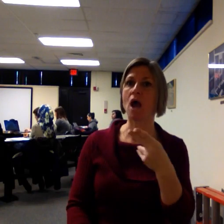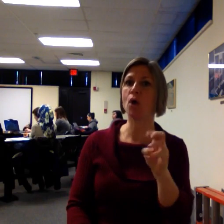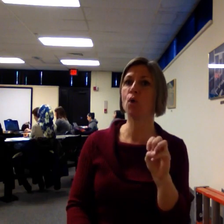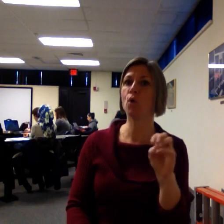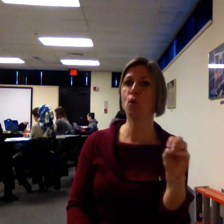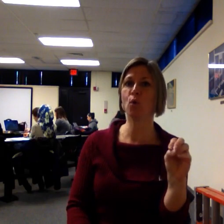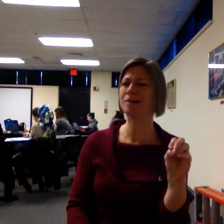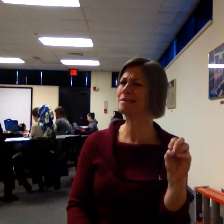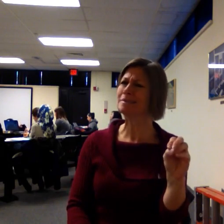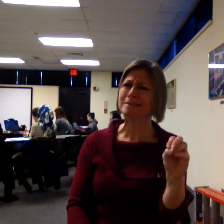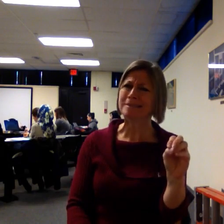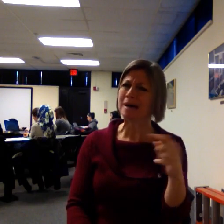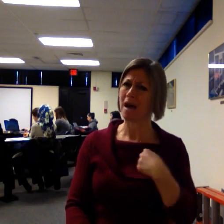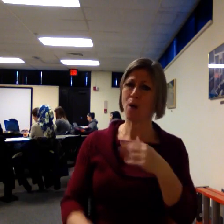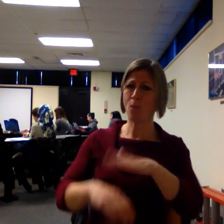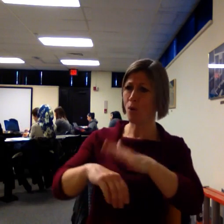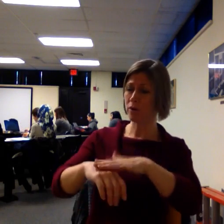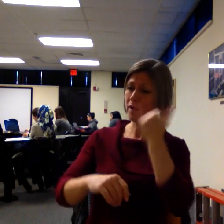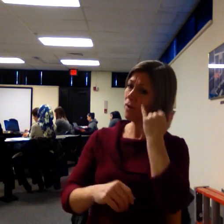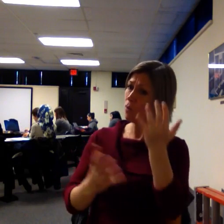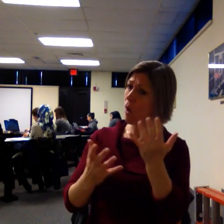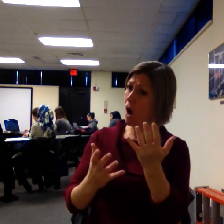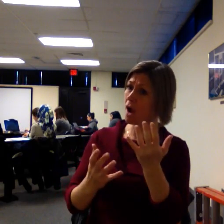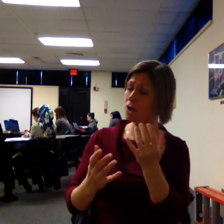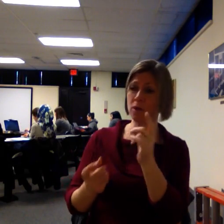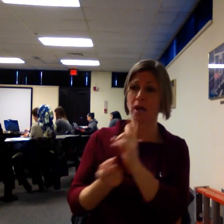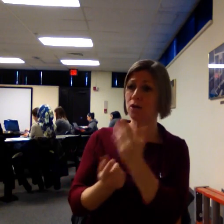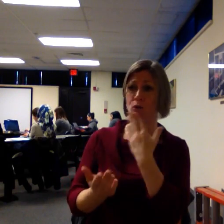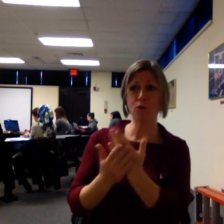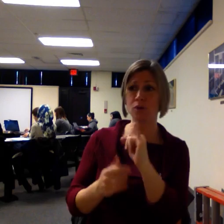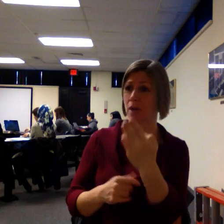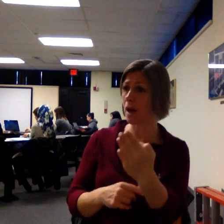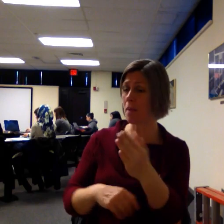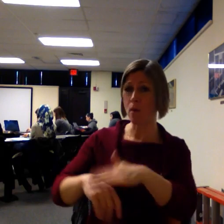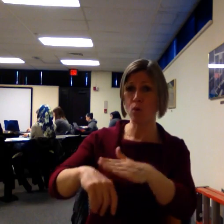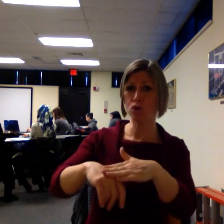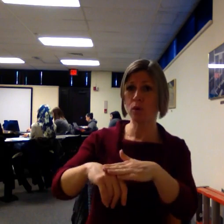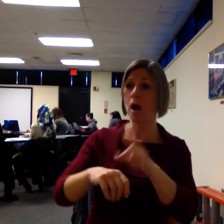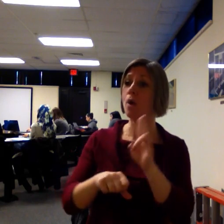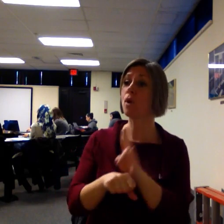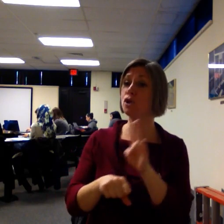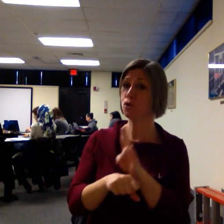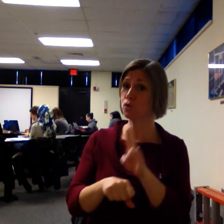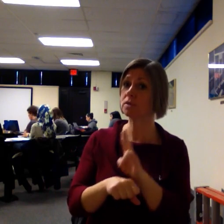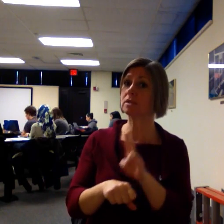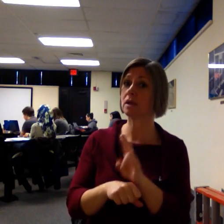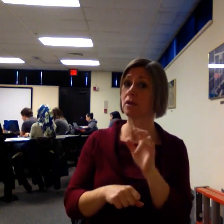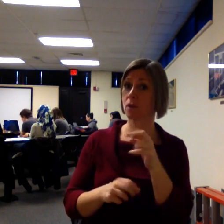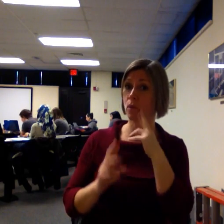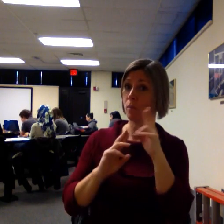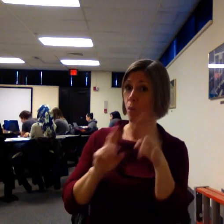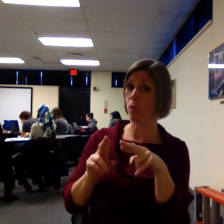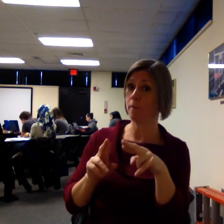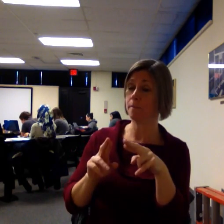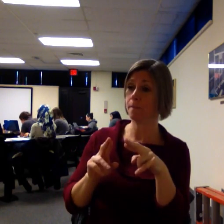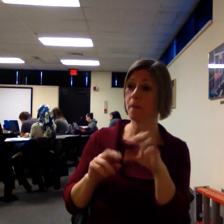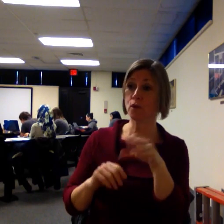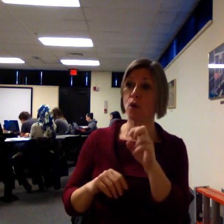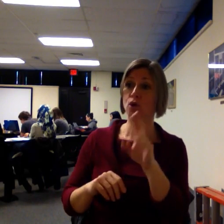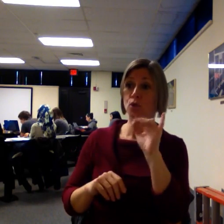And I wonder if that's what you want to do, you're not going to do it as well. I want you to use the actual annual report. So that's what you'll use to